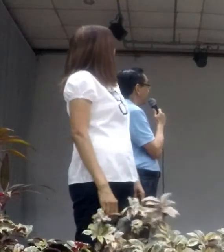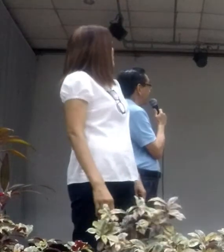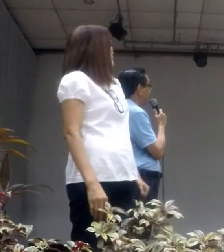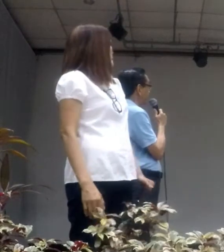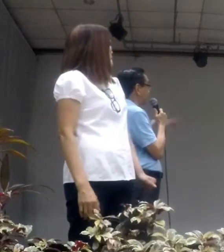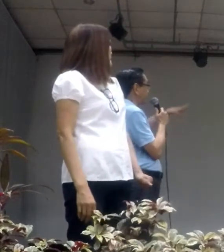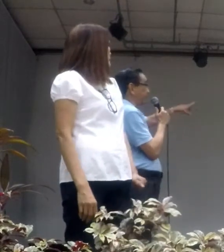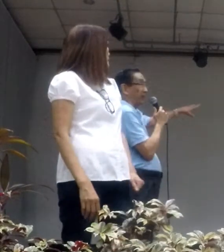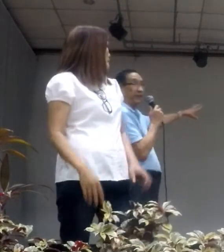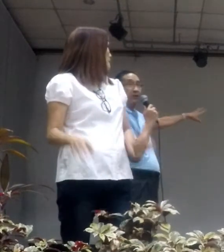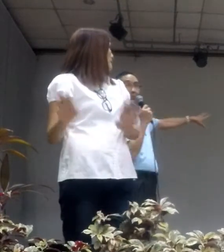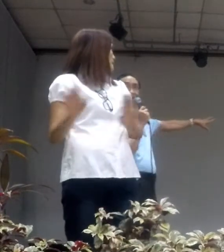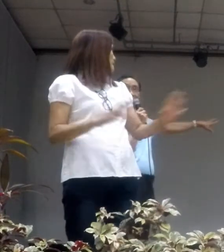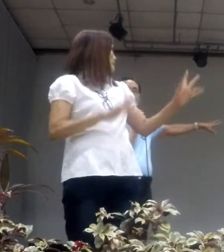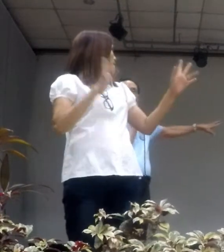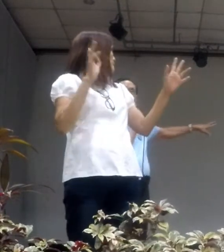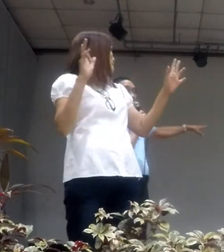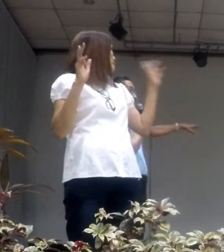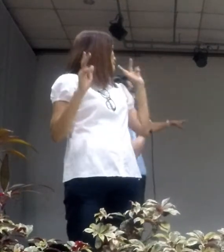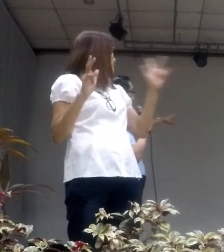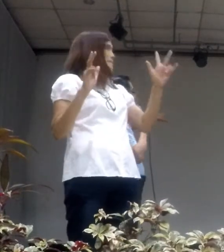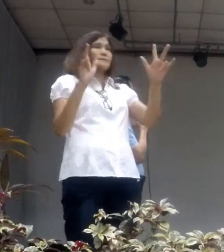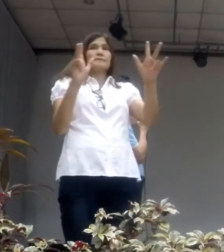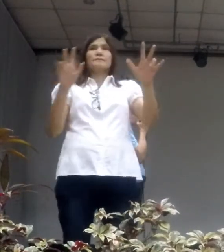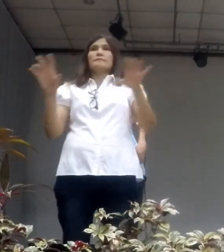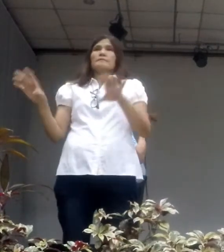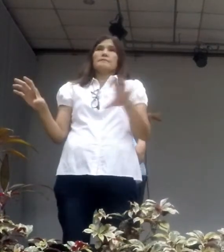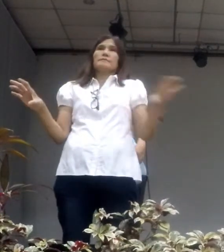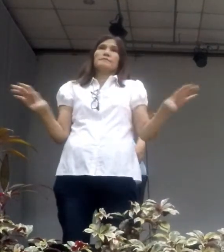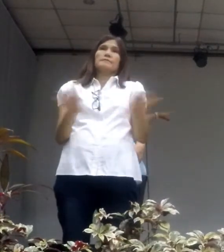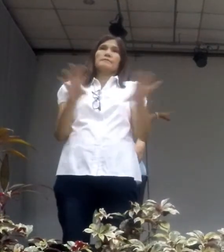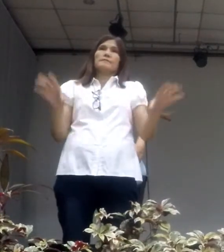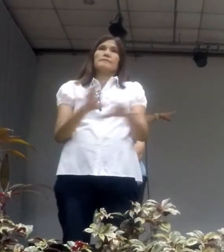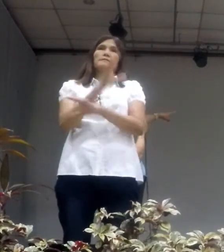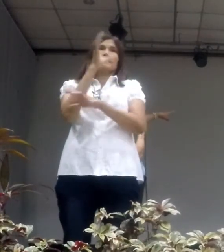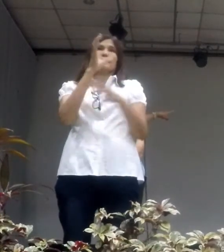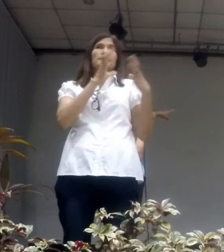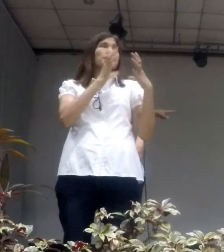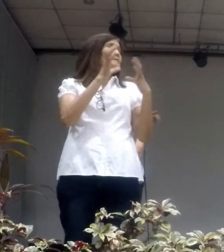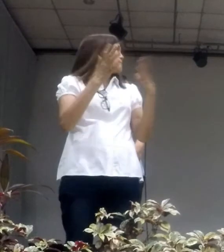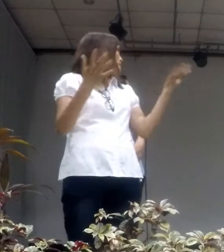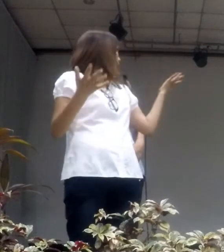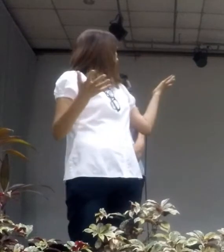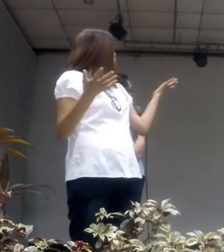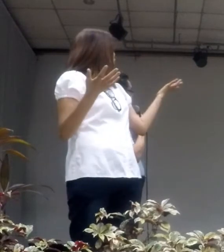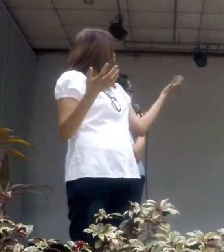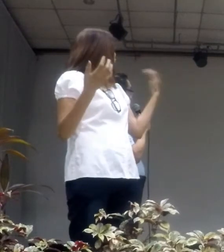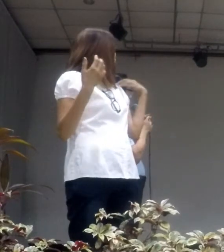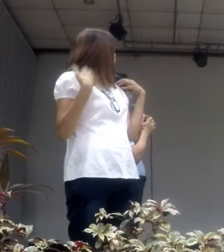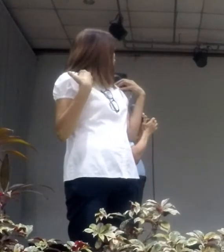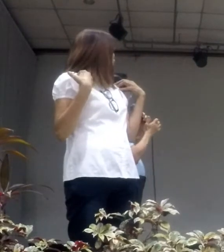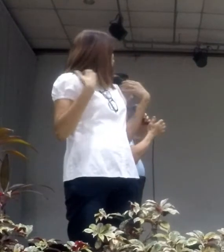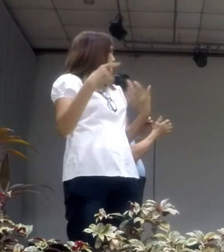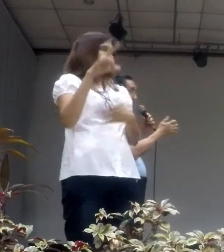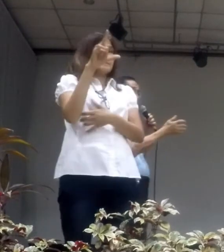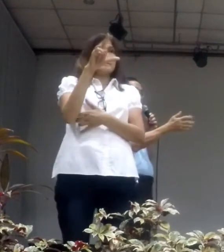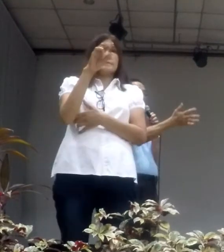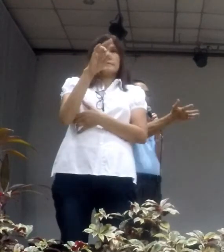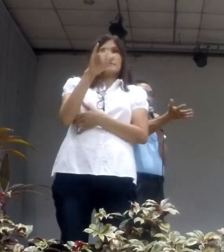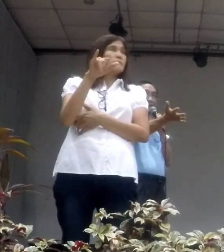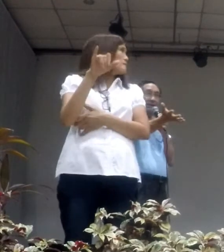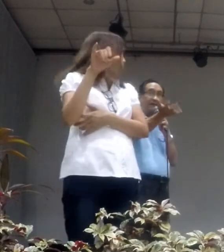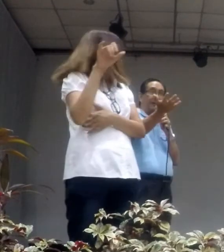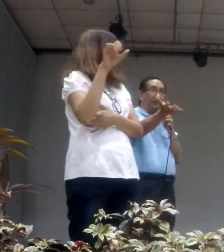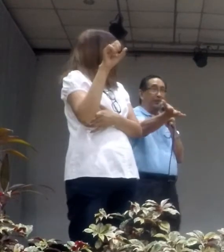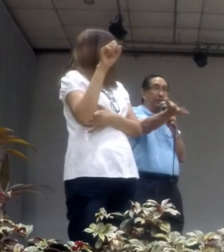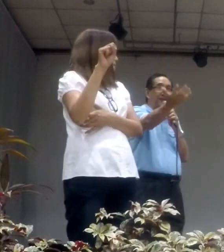the board has three working committees. No? The first one is membership committee with Director Lucy Suez. Here,